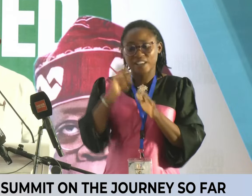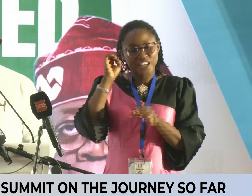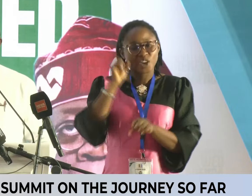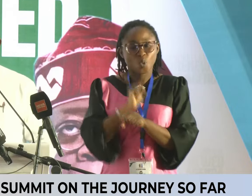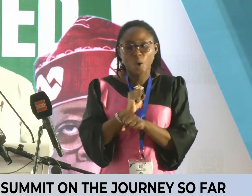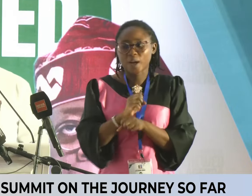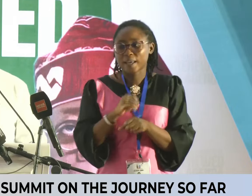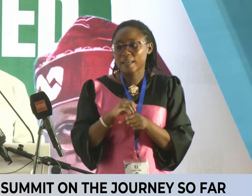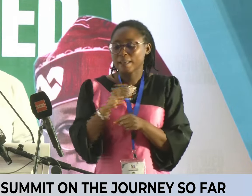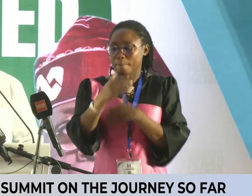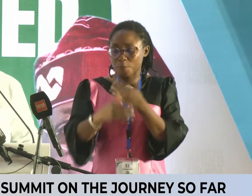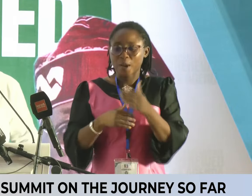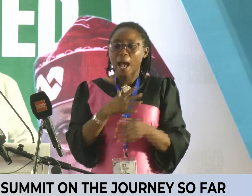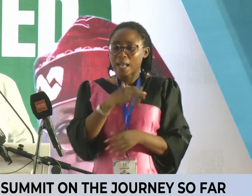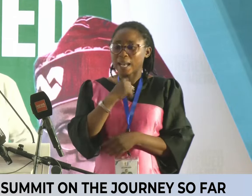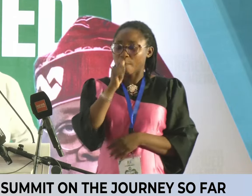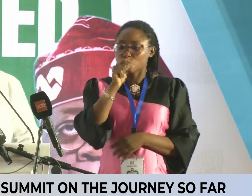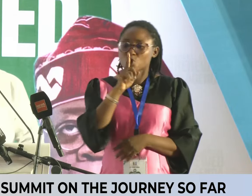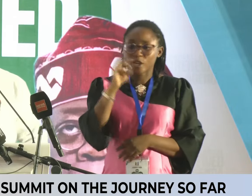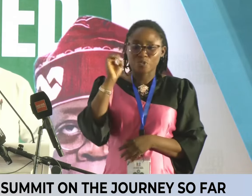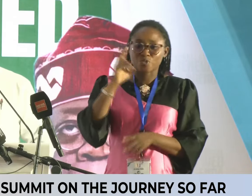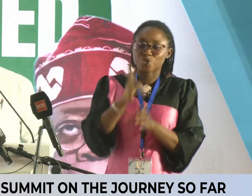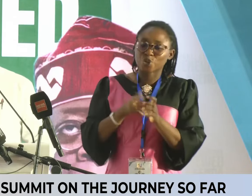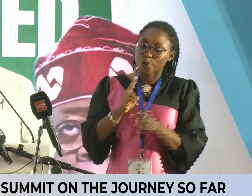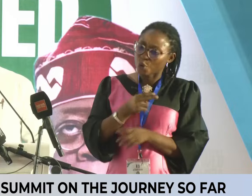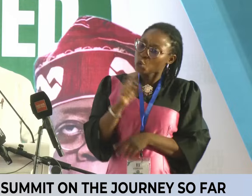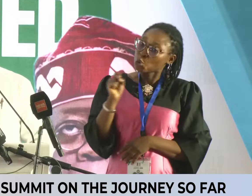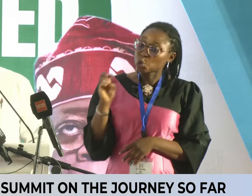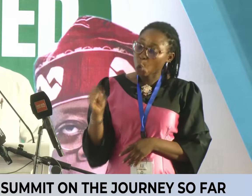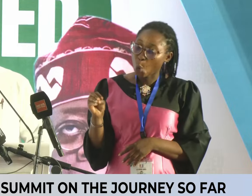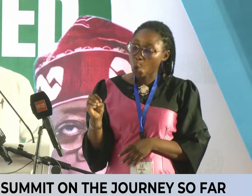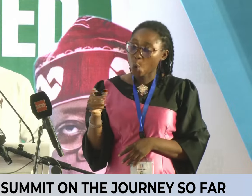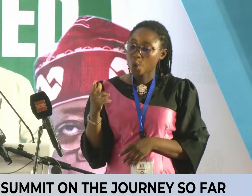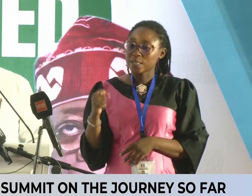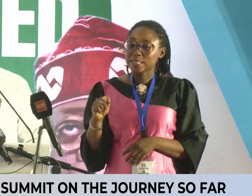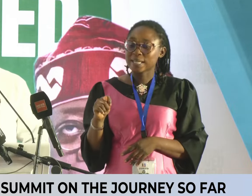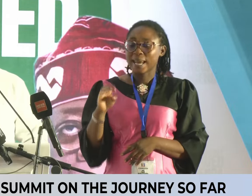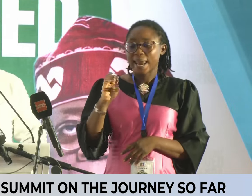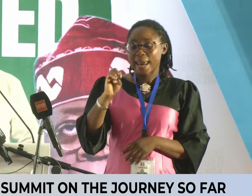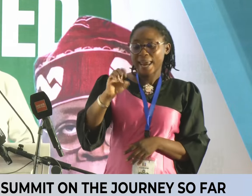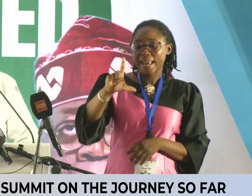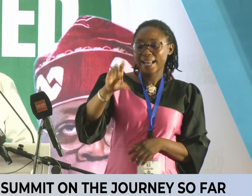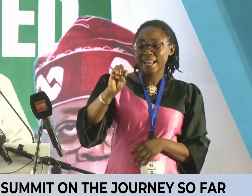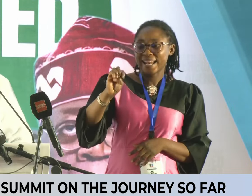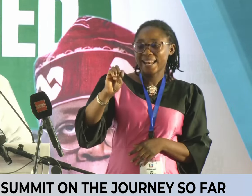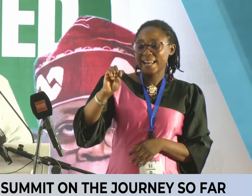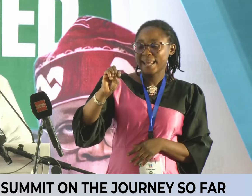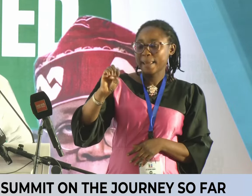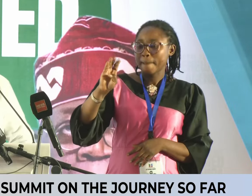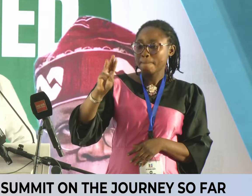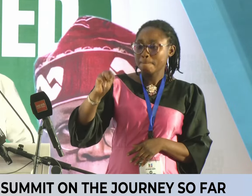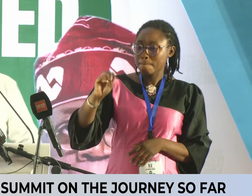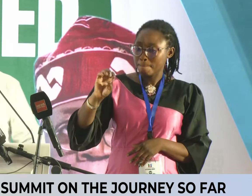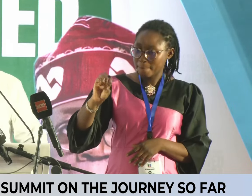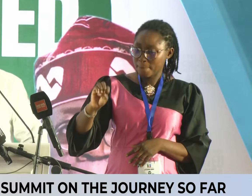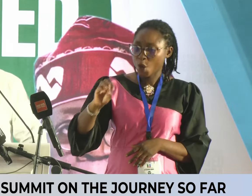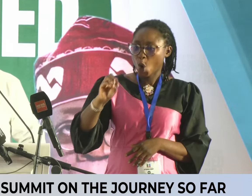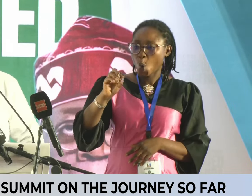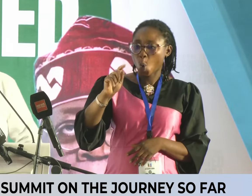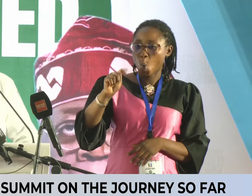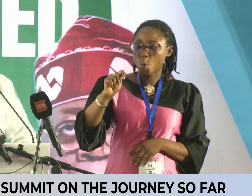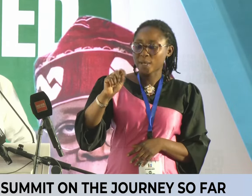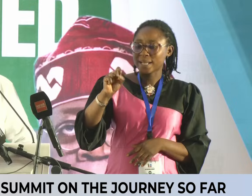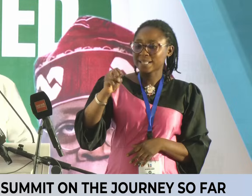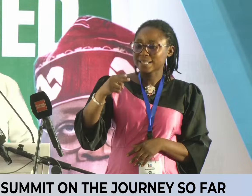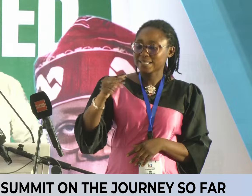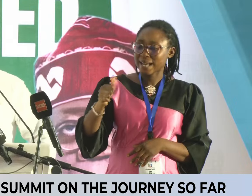progressive, and I'm sure that he will join us. And so the Eleme Onesa, like I had said before,